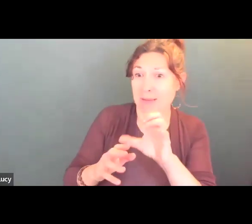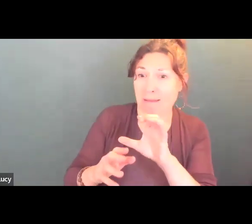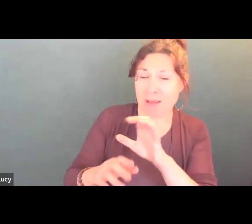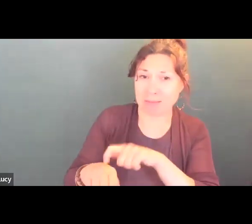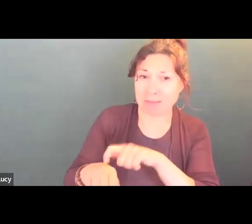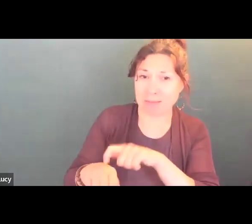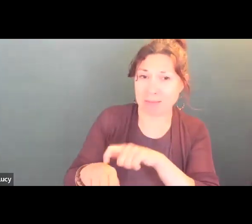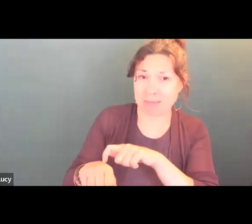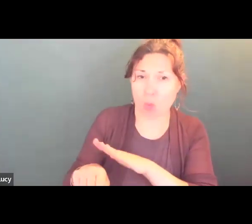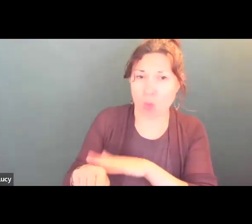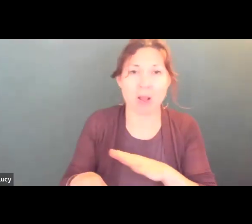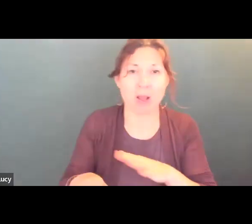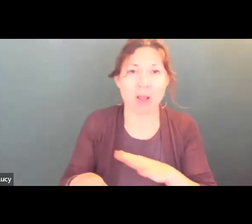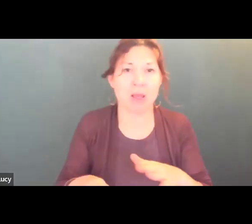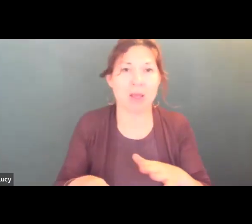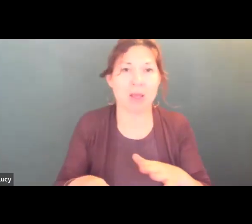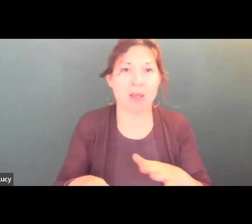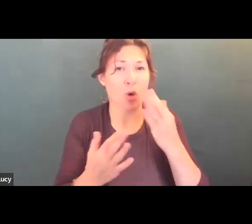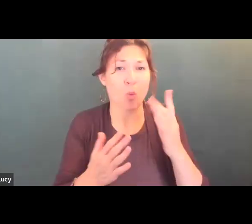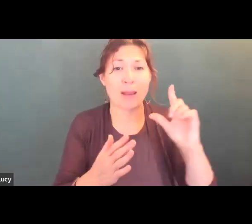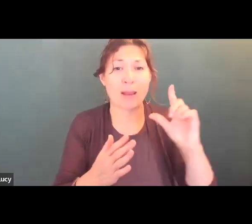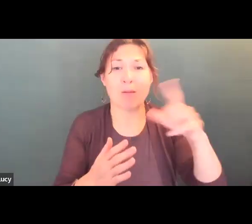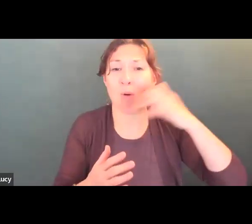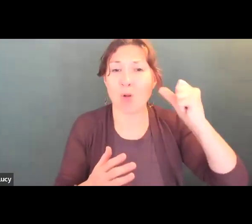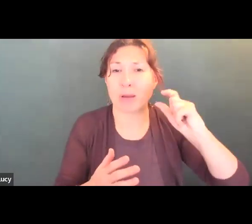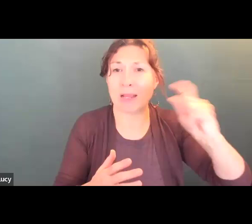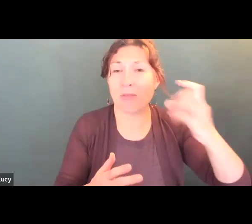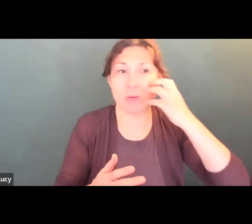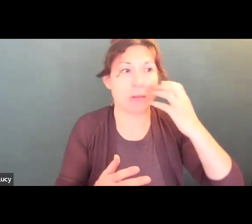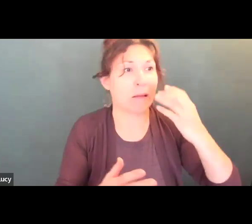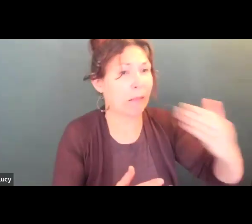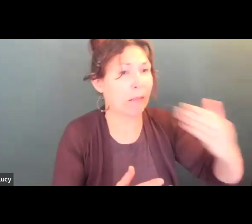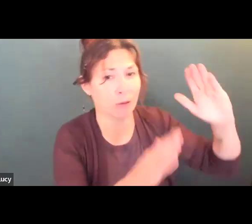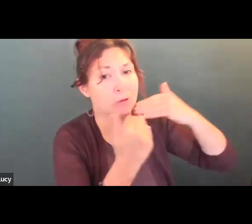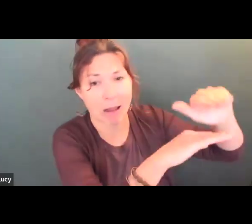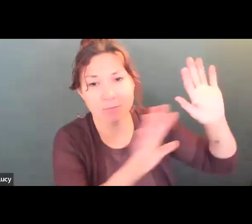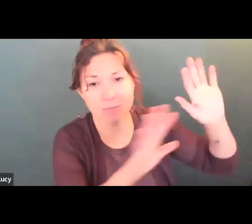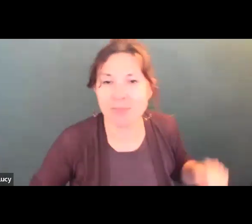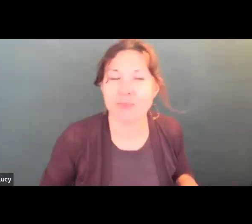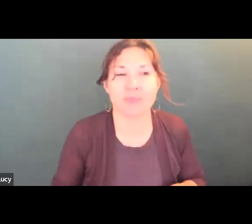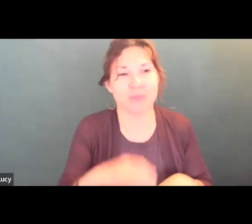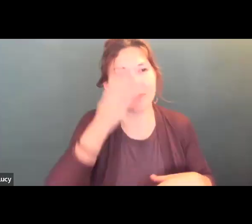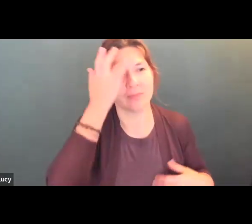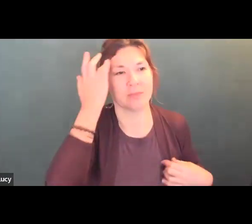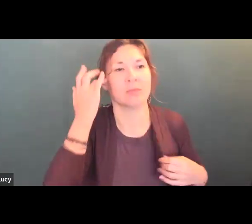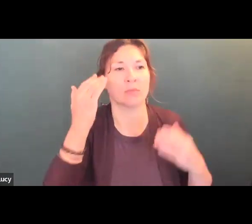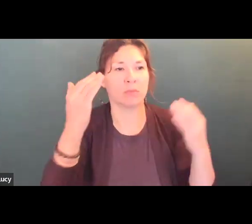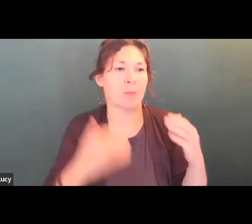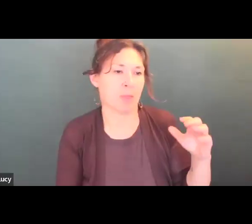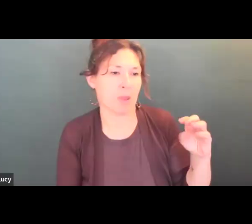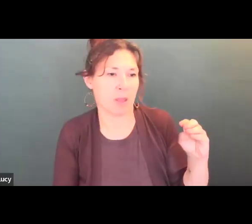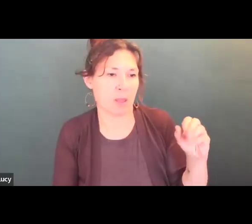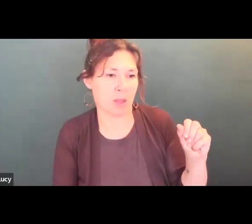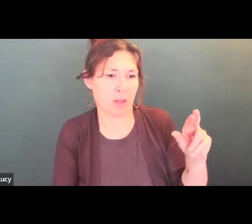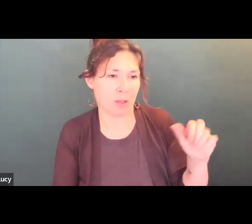on getting phones until later in their teenage years. Thank you very much. Have a good night. Thank you. Next speakers are Maria Jimenez,